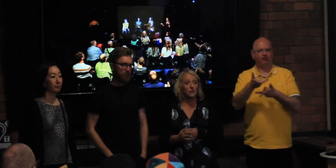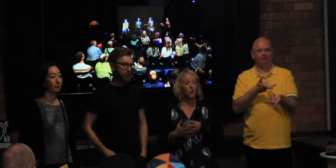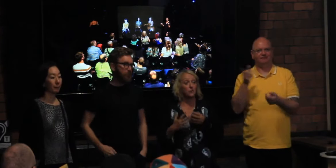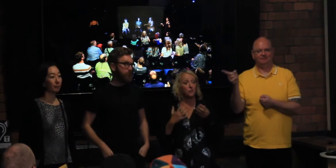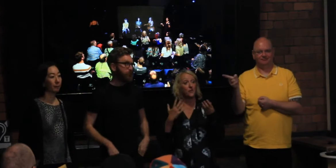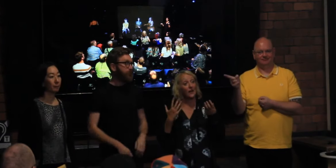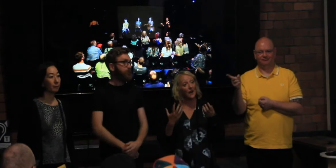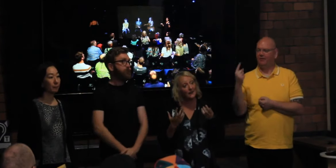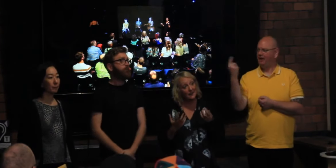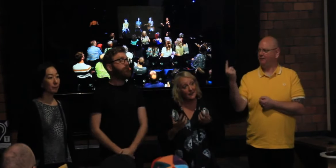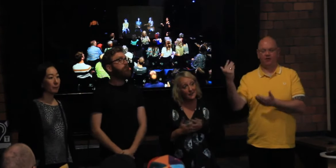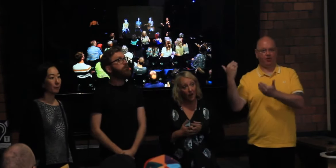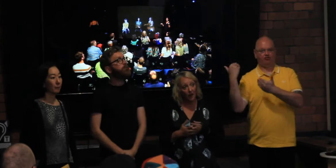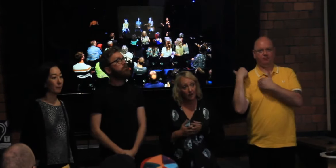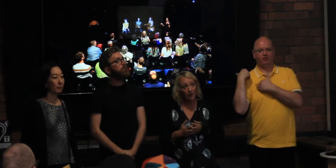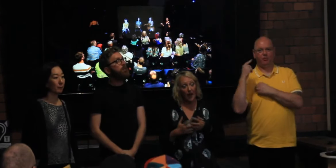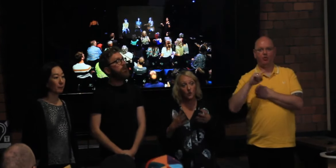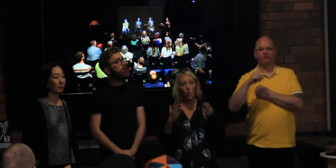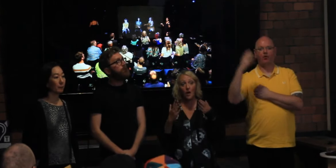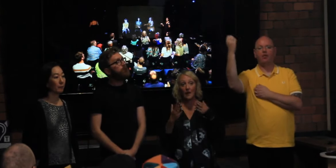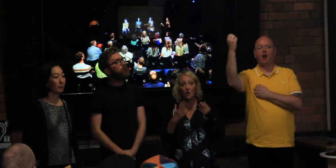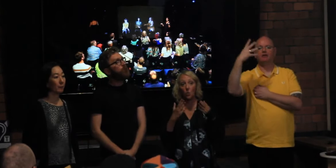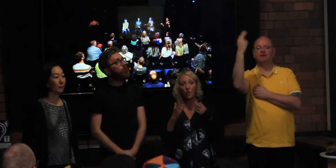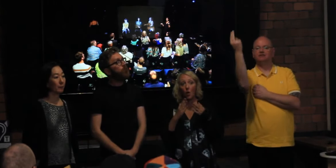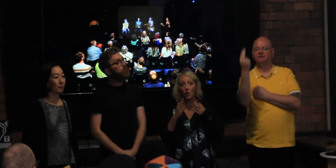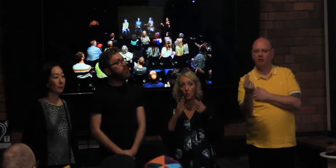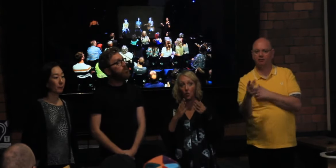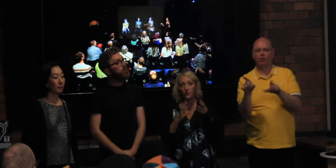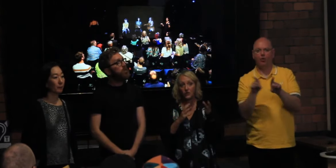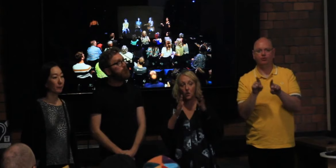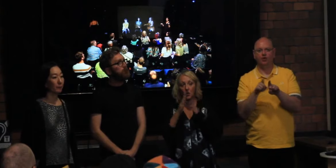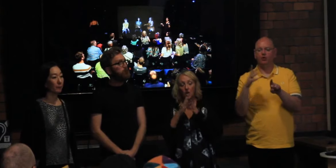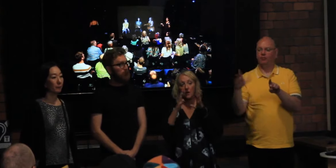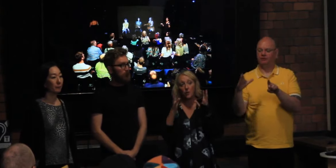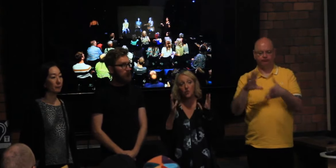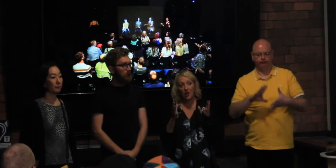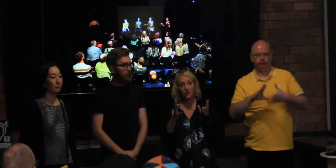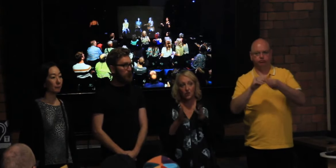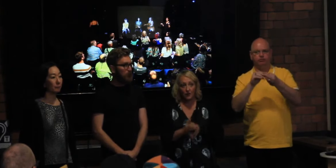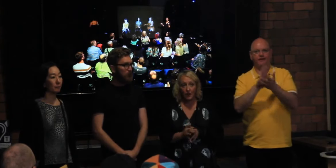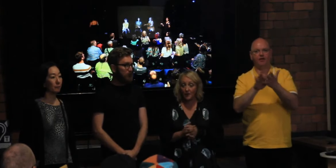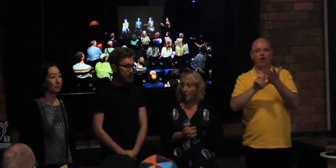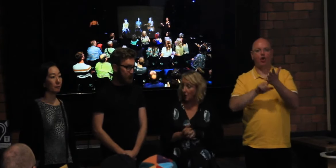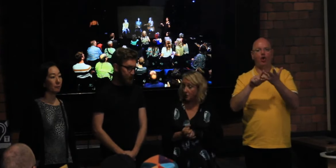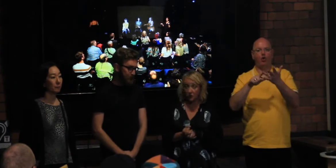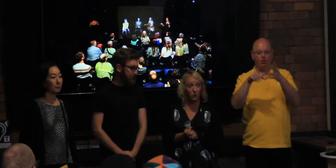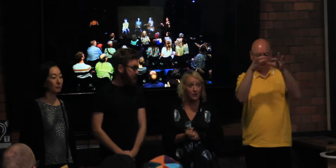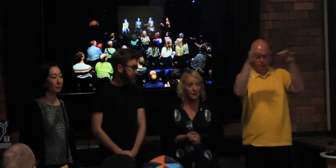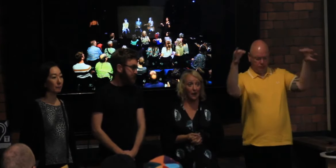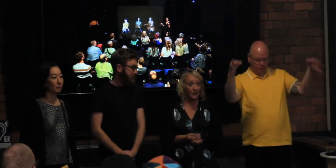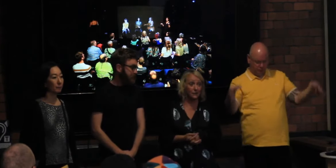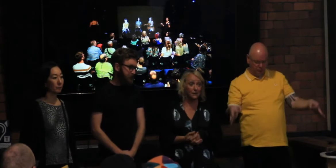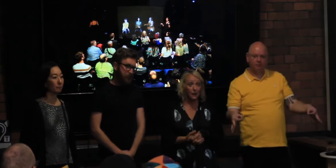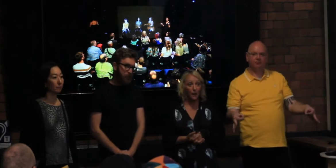is responsible for the lighting design and working with the Holo-Gauze, so the projection as part of Scored